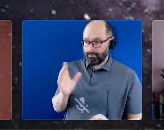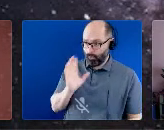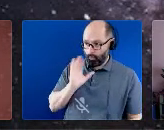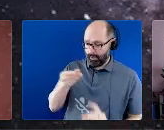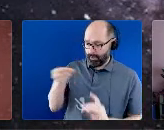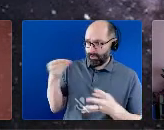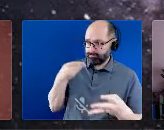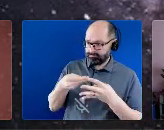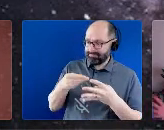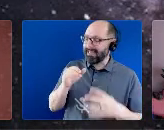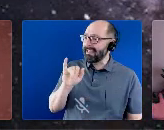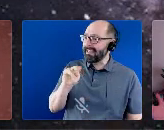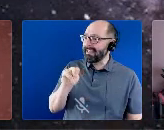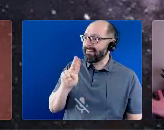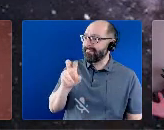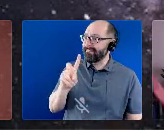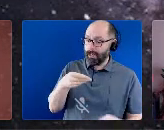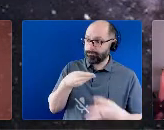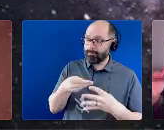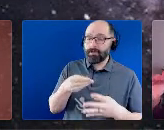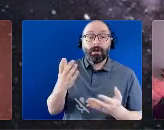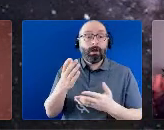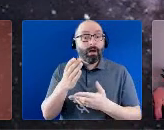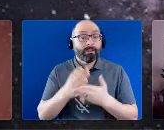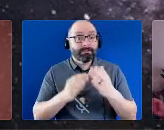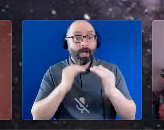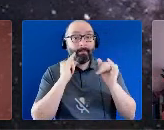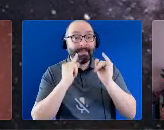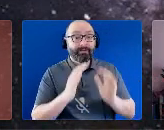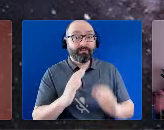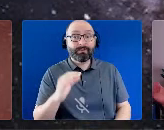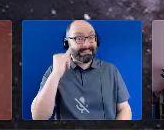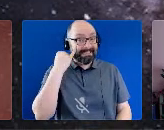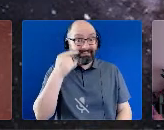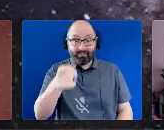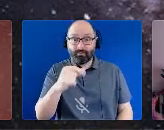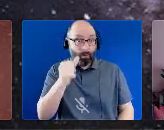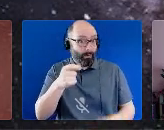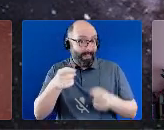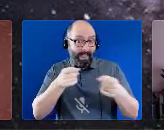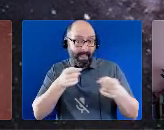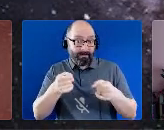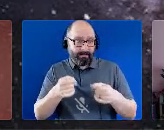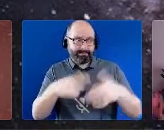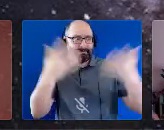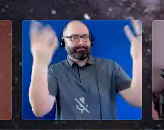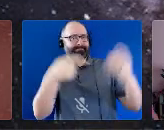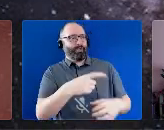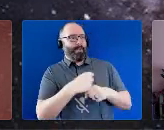And that means, because some interviewers, you don't know, some interviewers, they want, if you don't handle invalid input, they think, oh, wow, like you just made all these